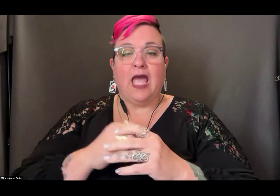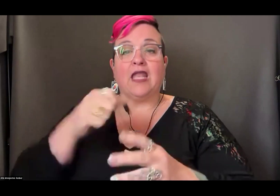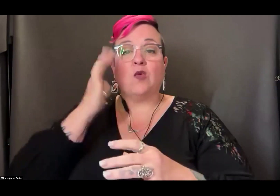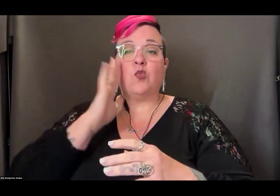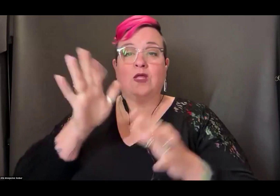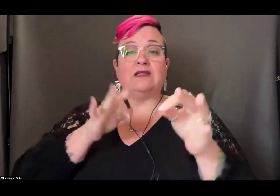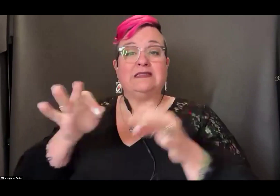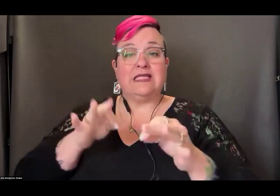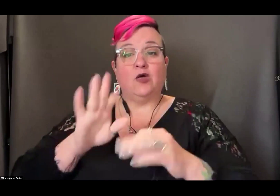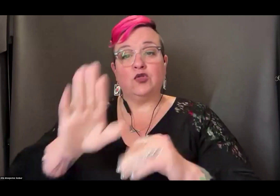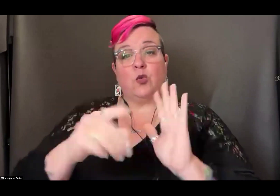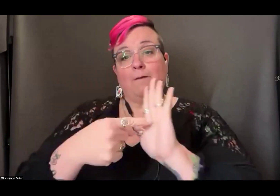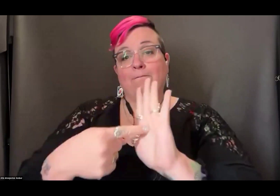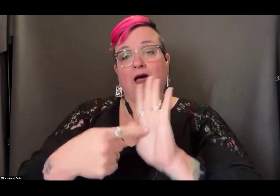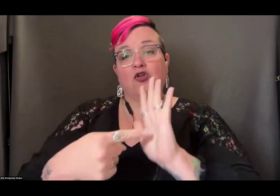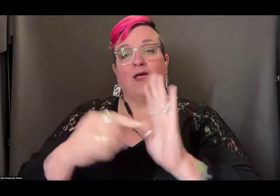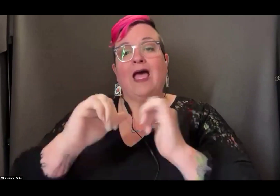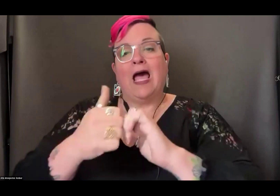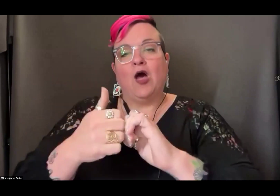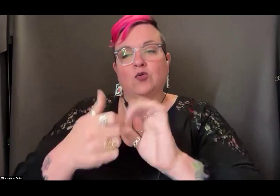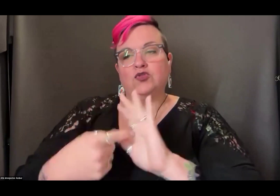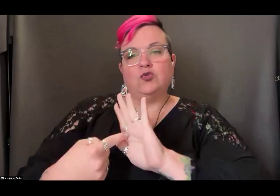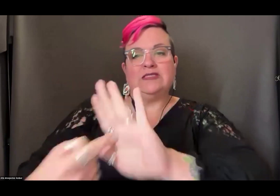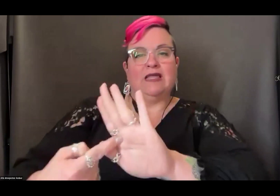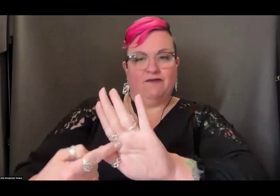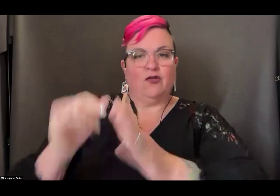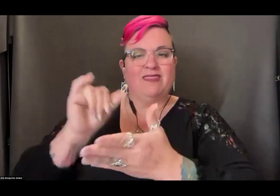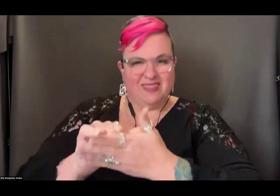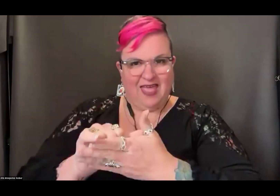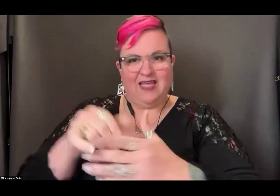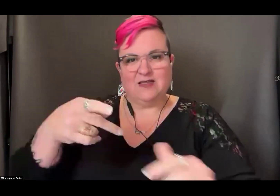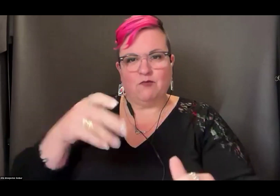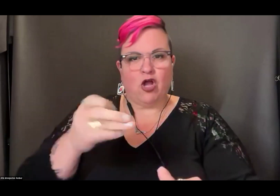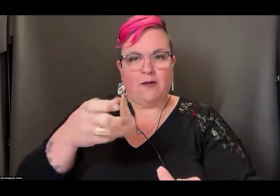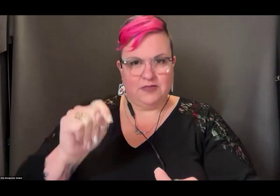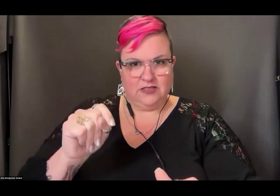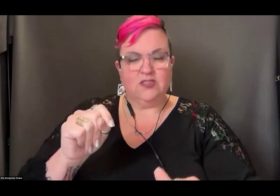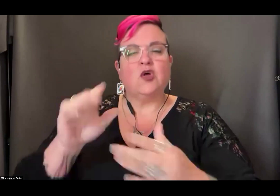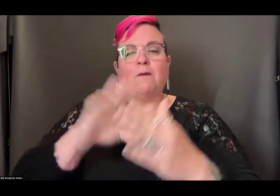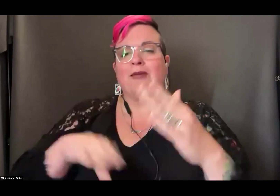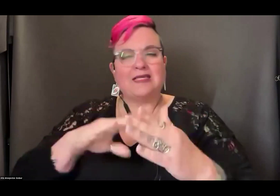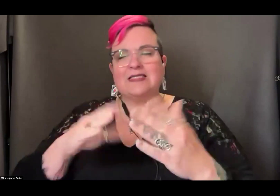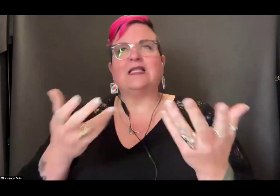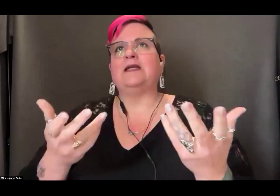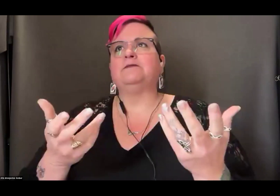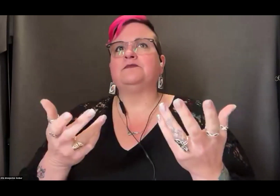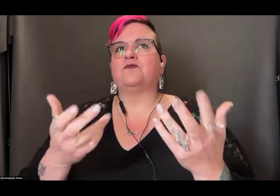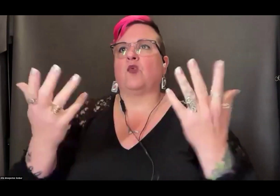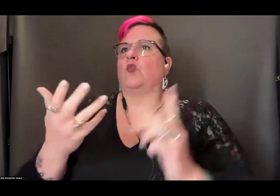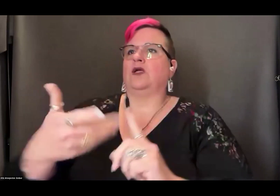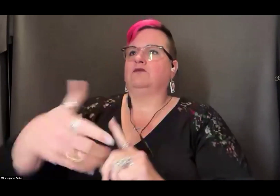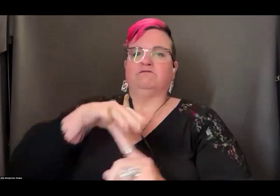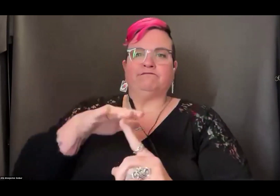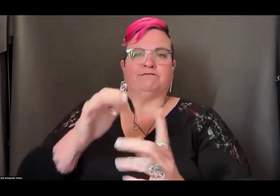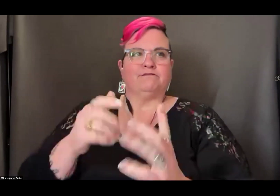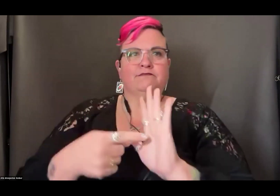to deliver your prompt. What is it that you would like? Like basically what kind of setting, the